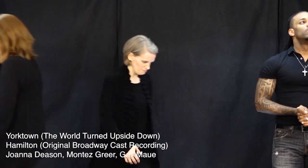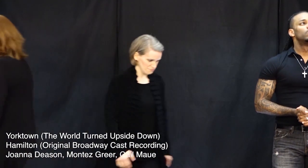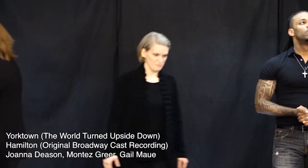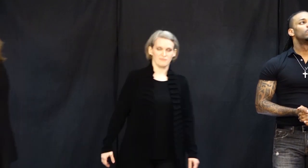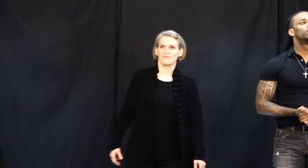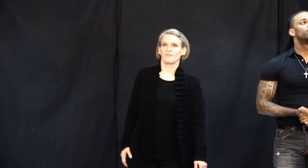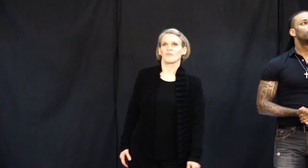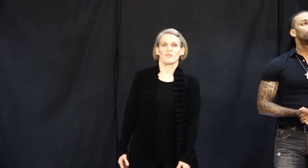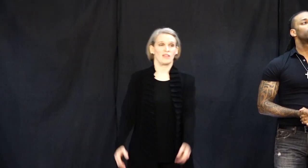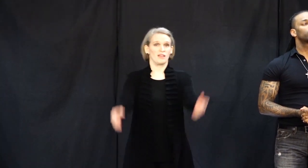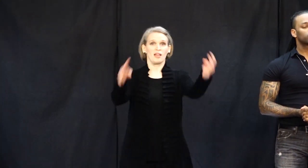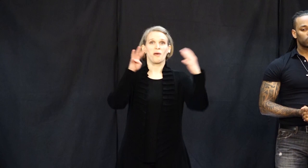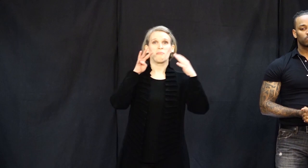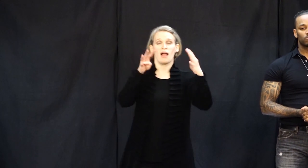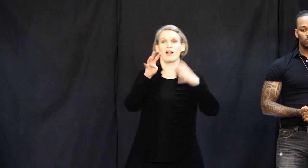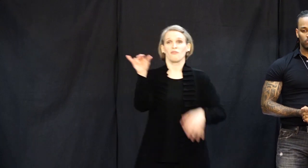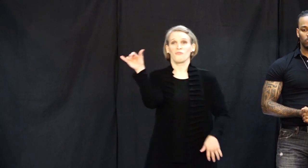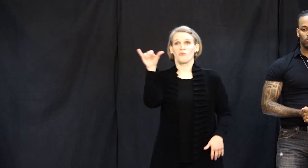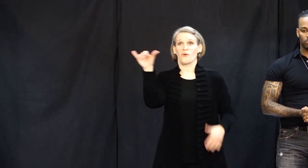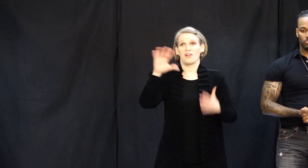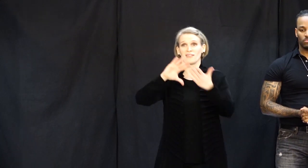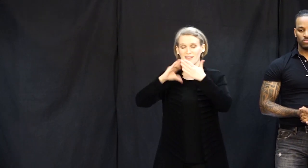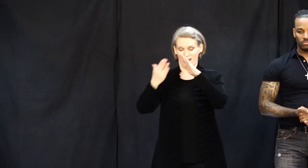The Battle of Yorktown,